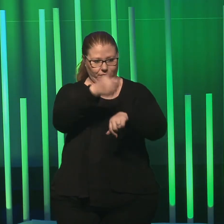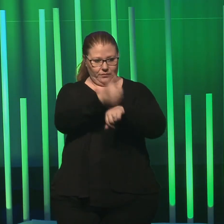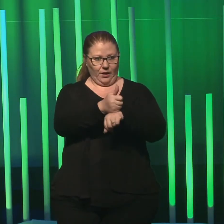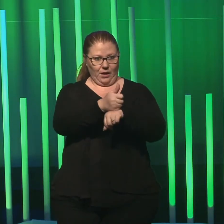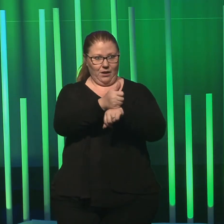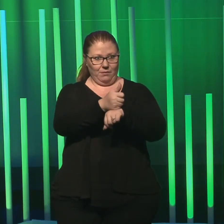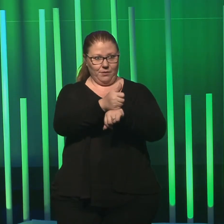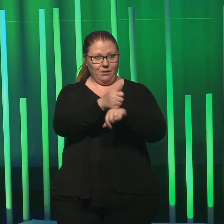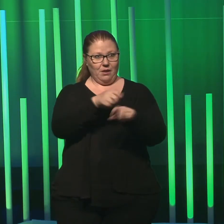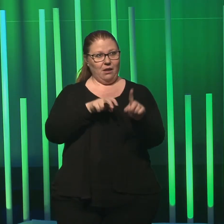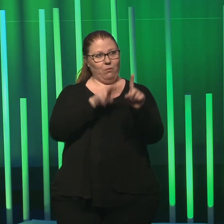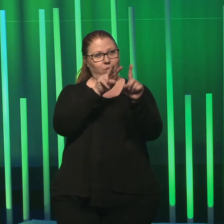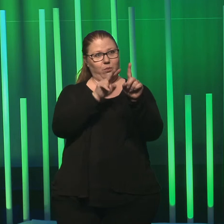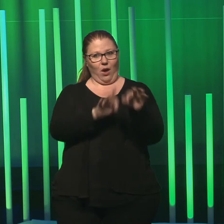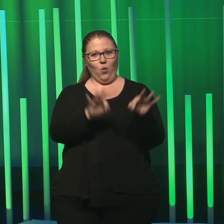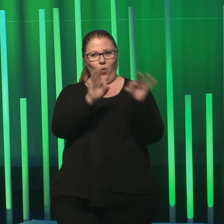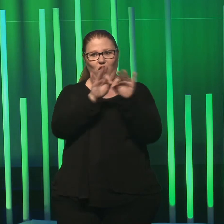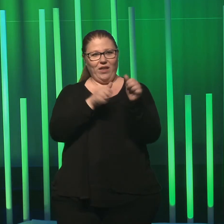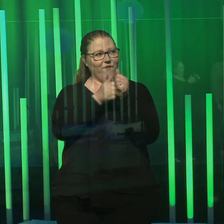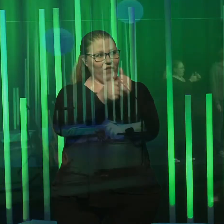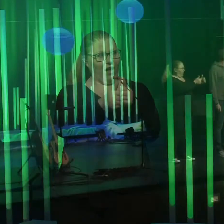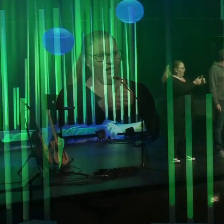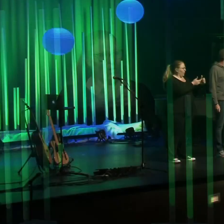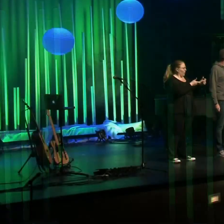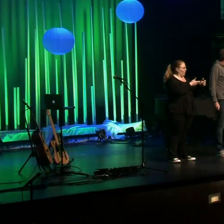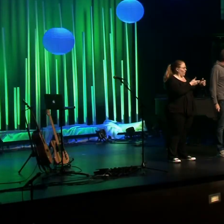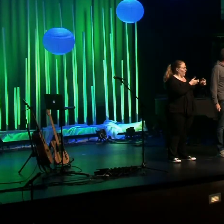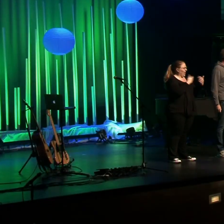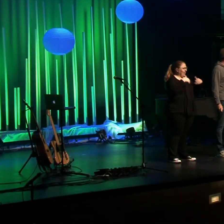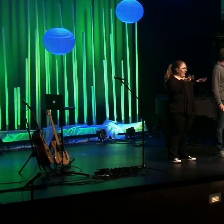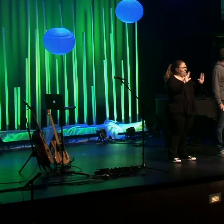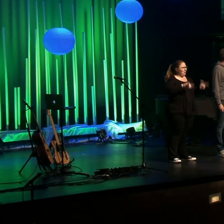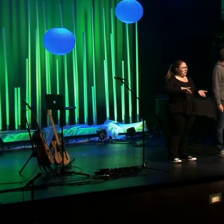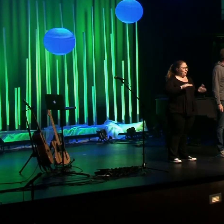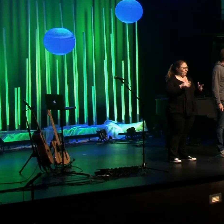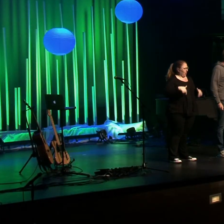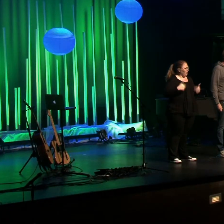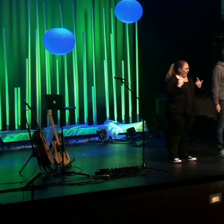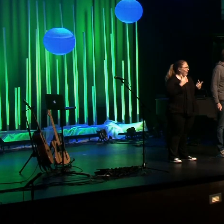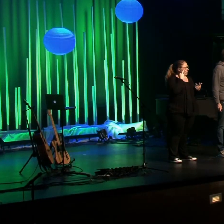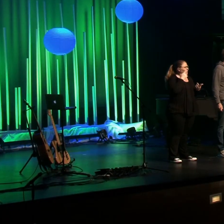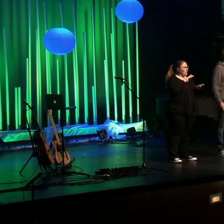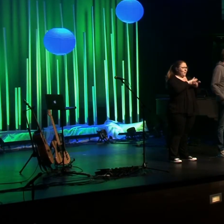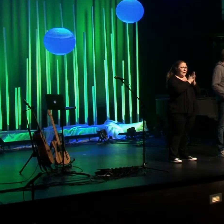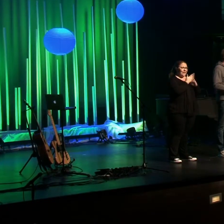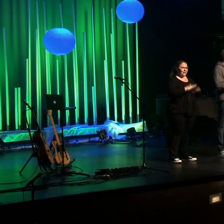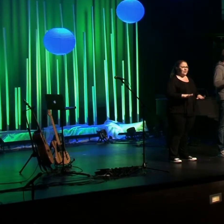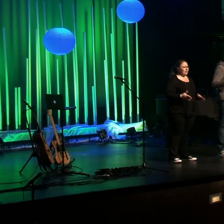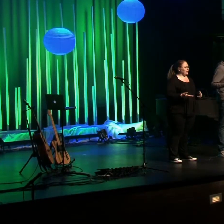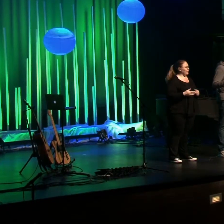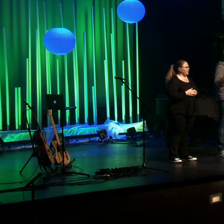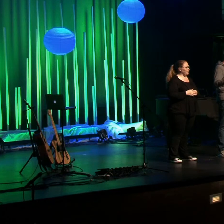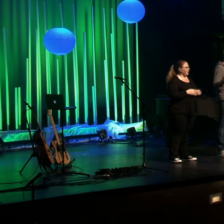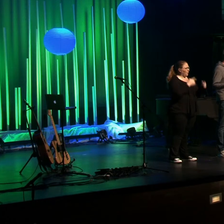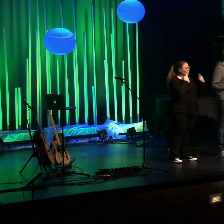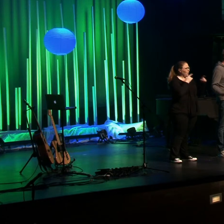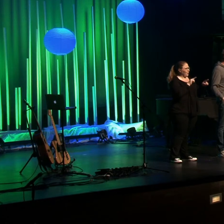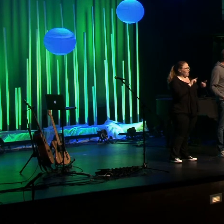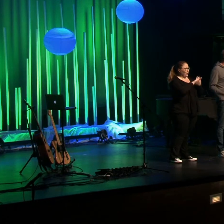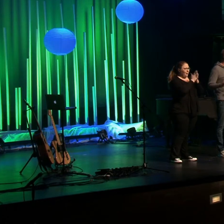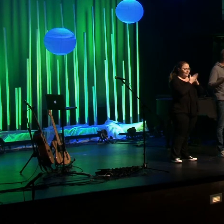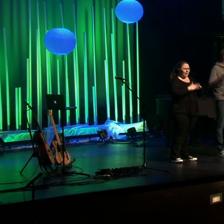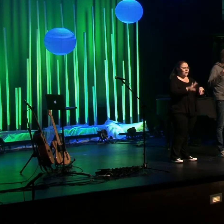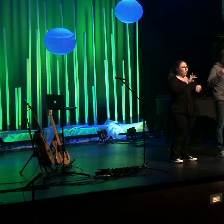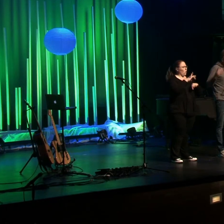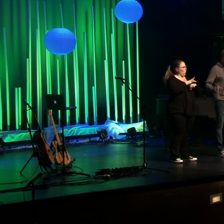space of one worthy of following who gave their life for peace, right? The proclamation, peace on